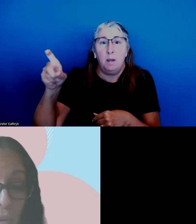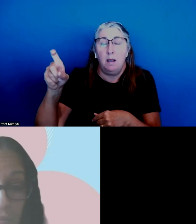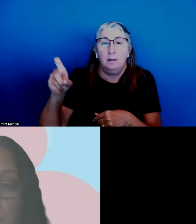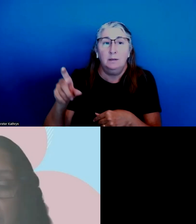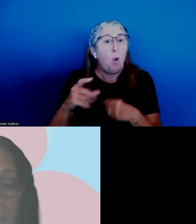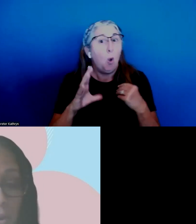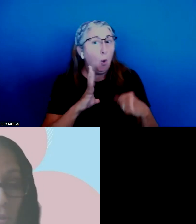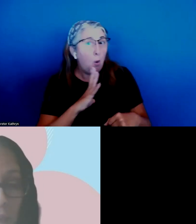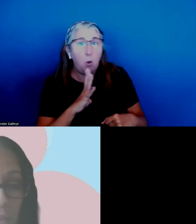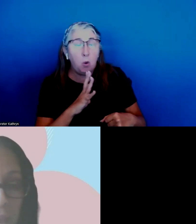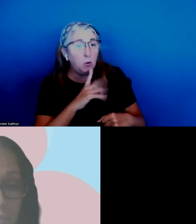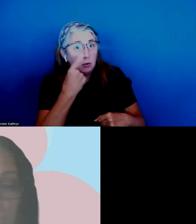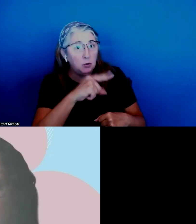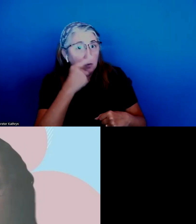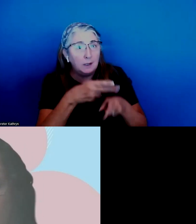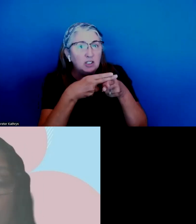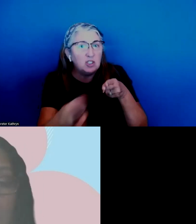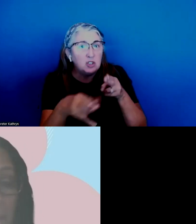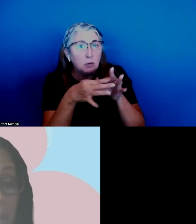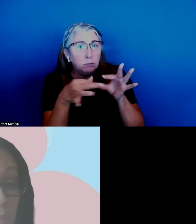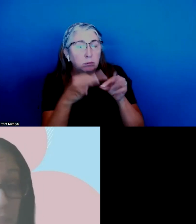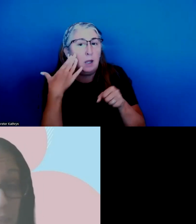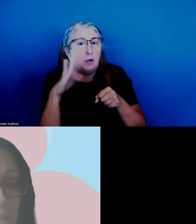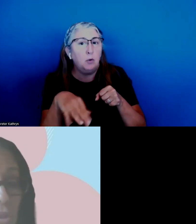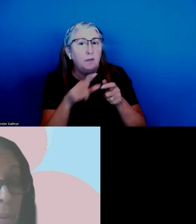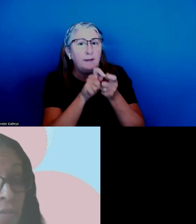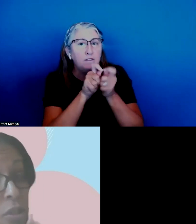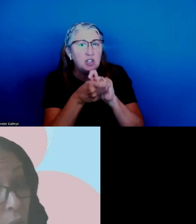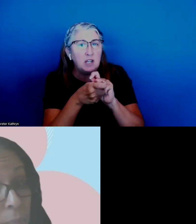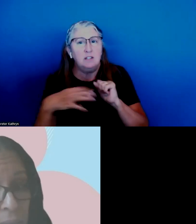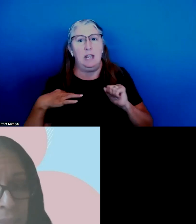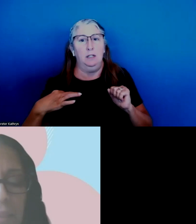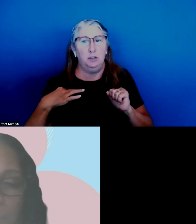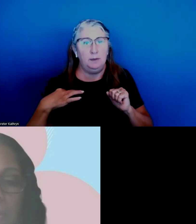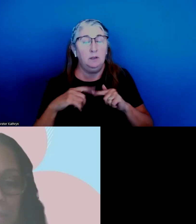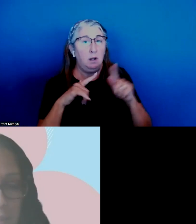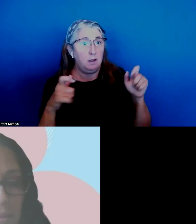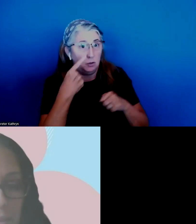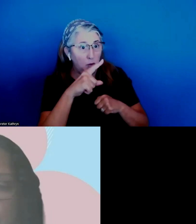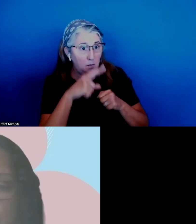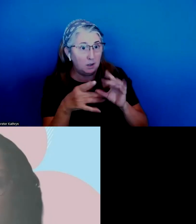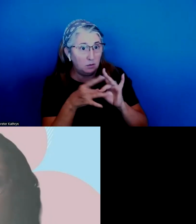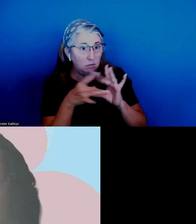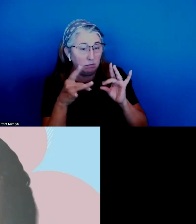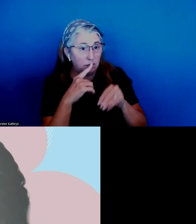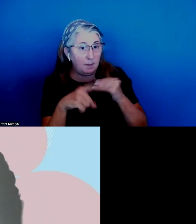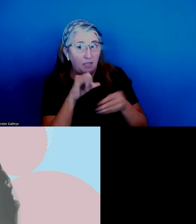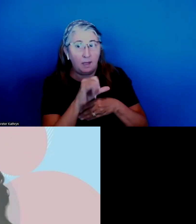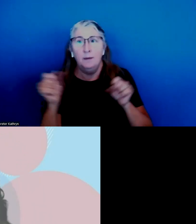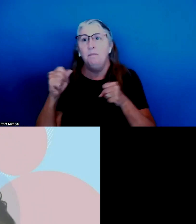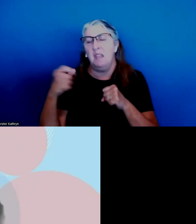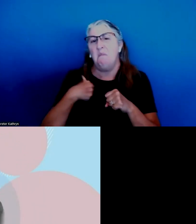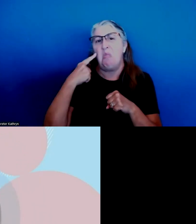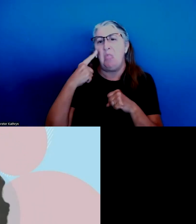just a brief update. I know that they have changed the eligibility. So that's maybe right. We can talk about that. That would be great. That's what I thought I might